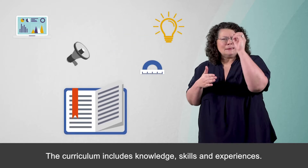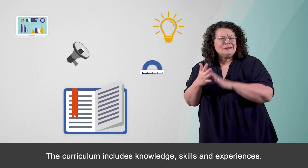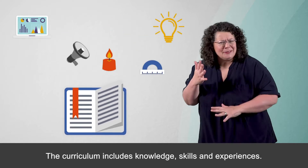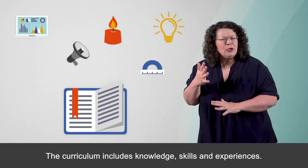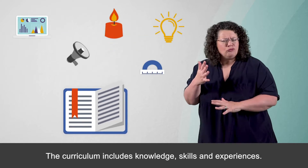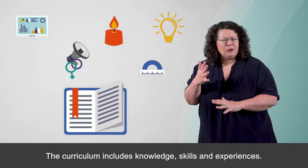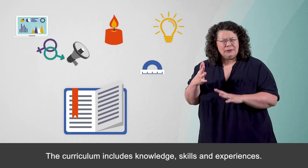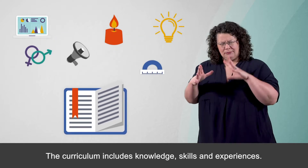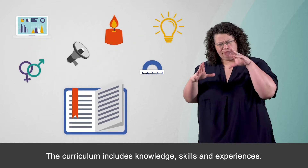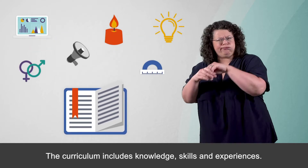experiences.